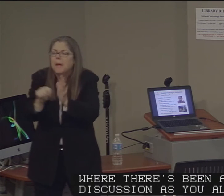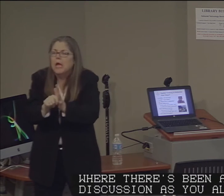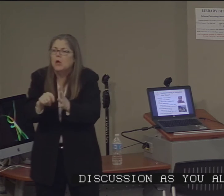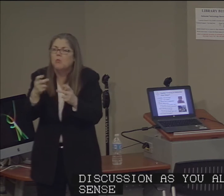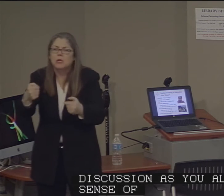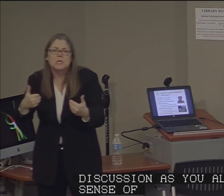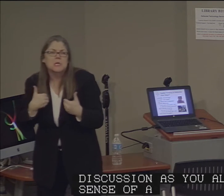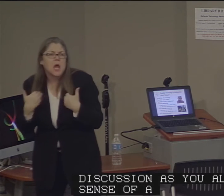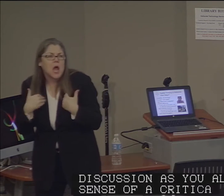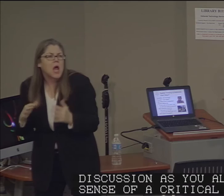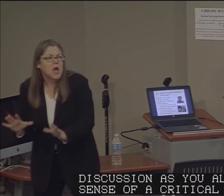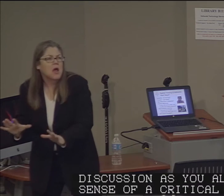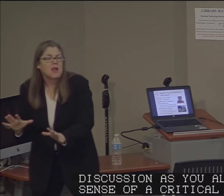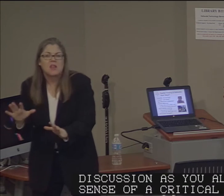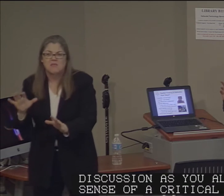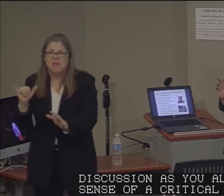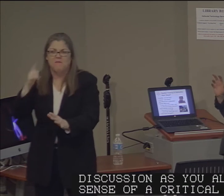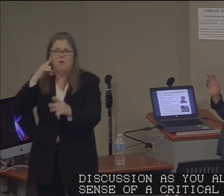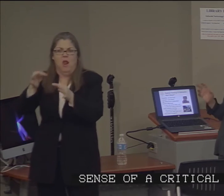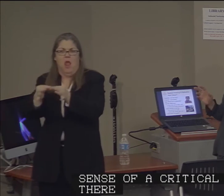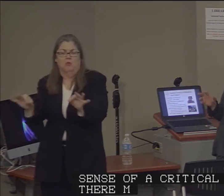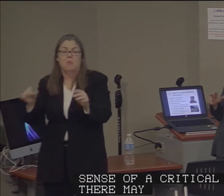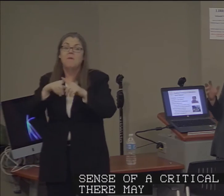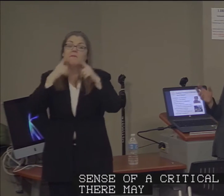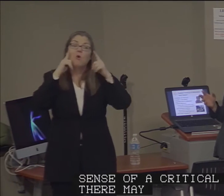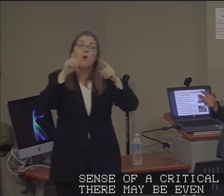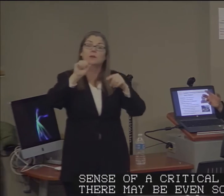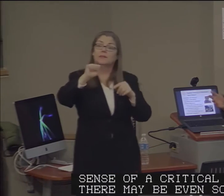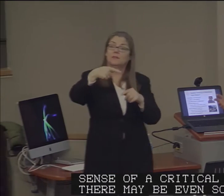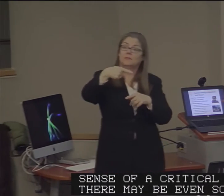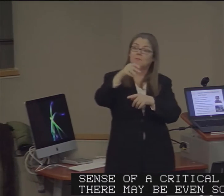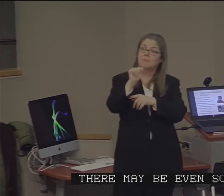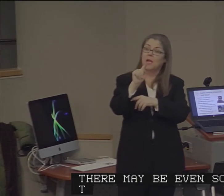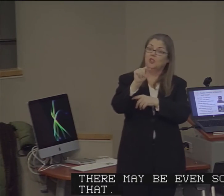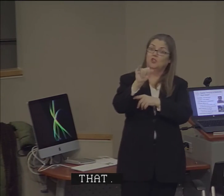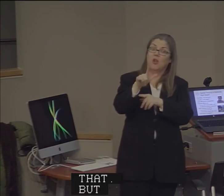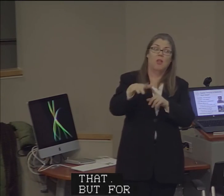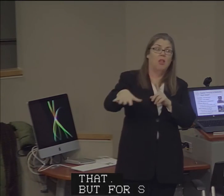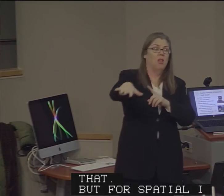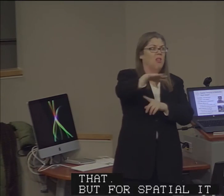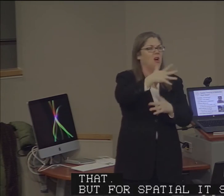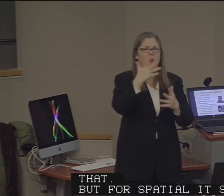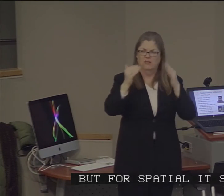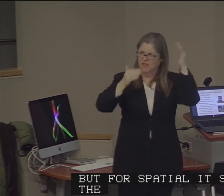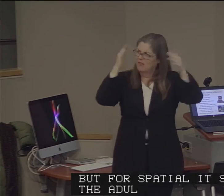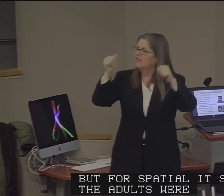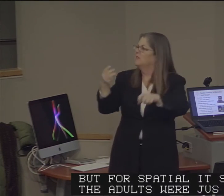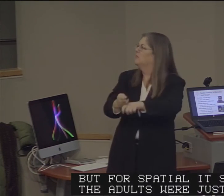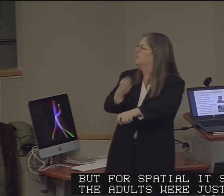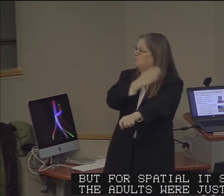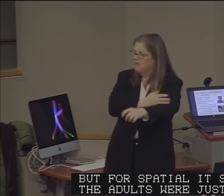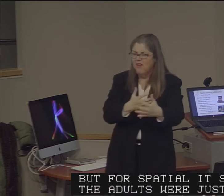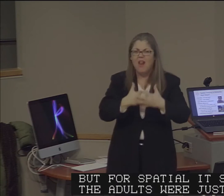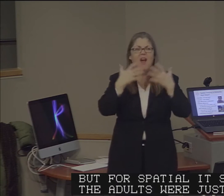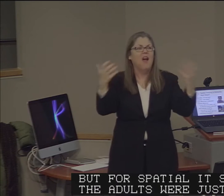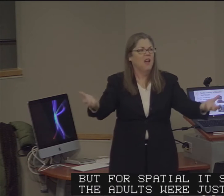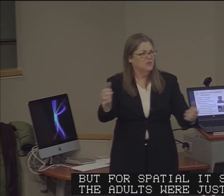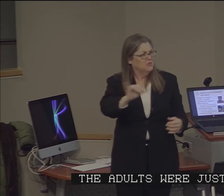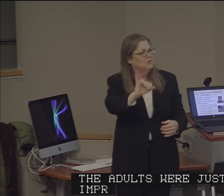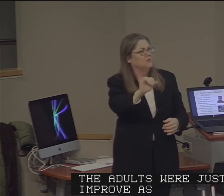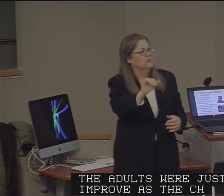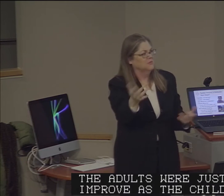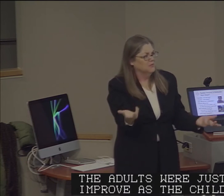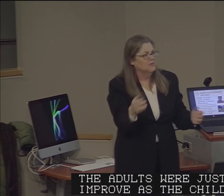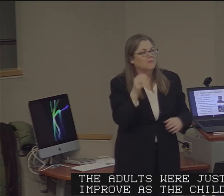that. But for spatial, it seemed that the adults were just as able to improve as the children. Now, saying that it